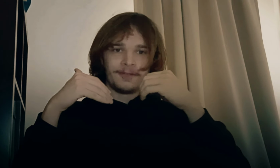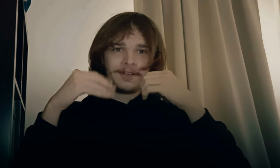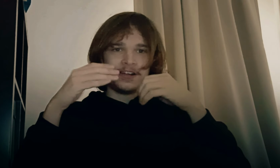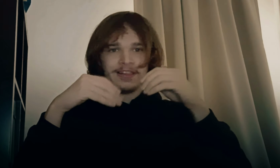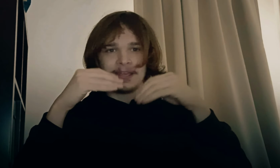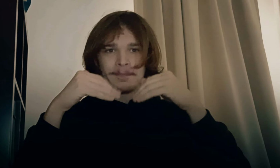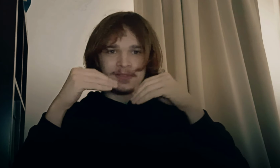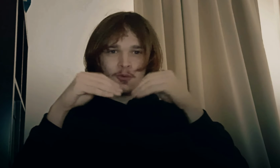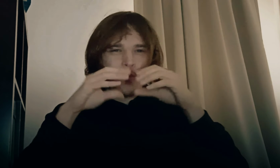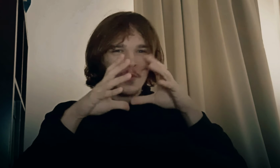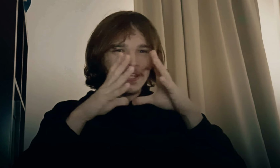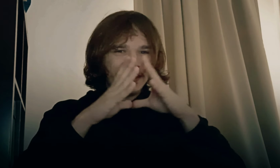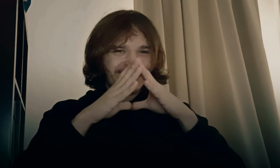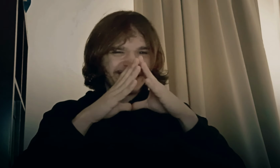very like between